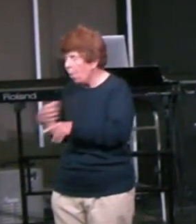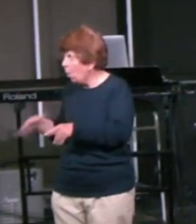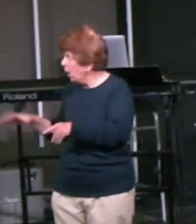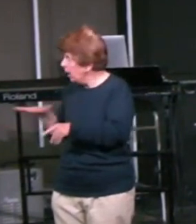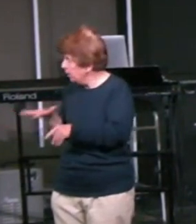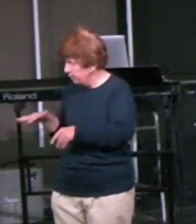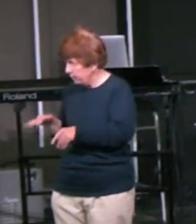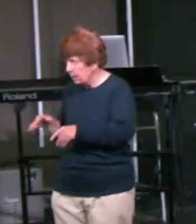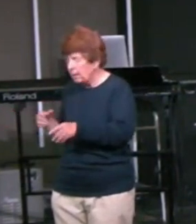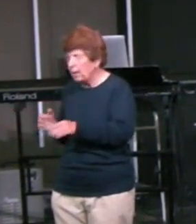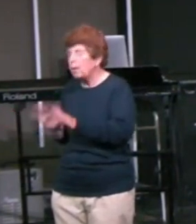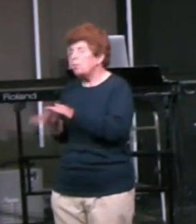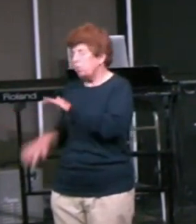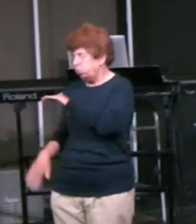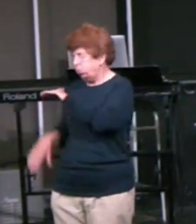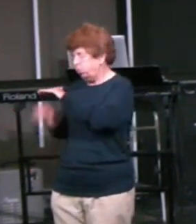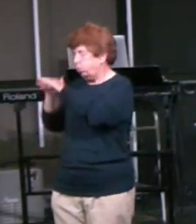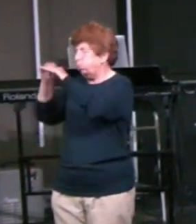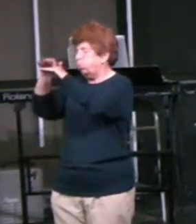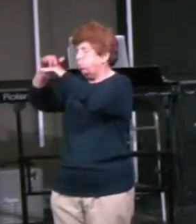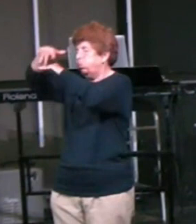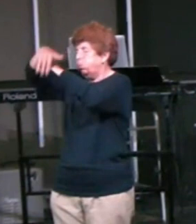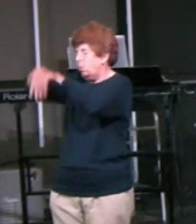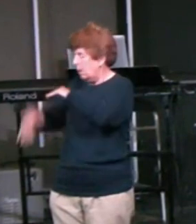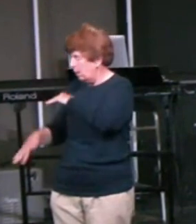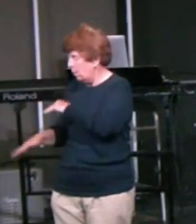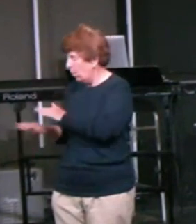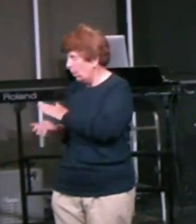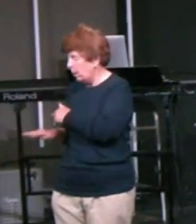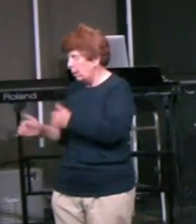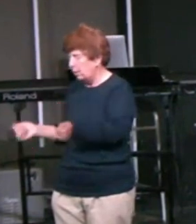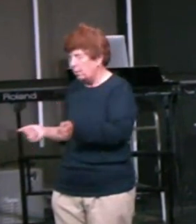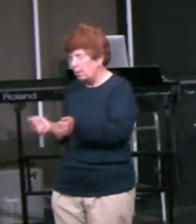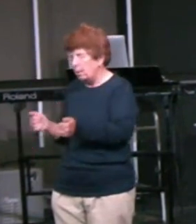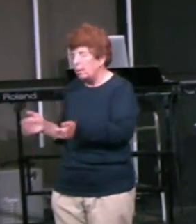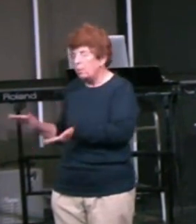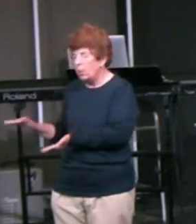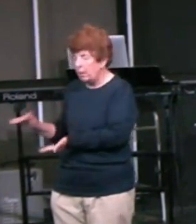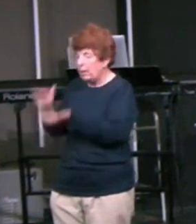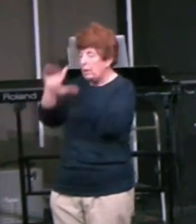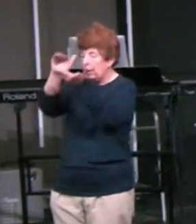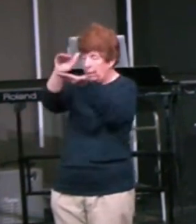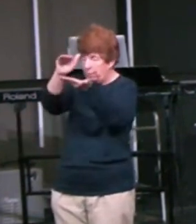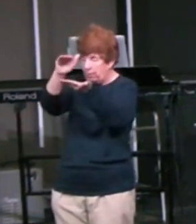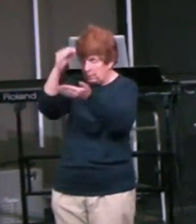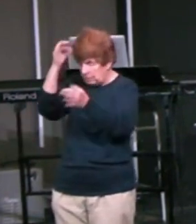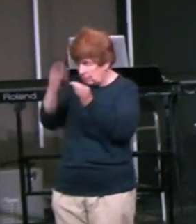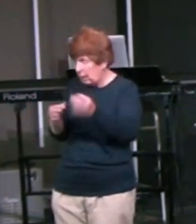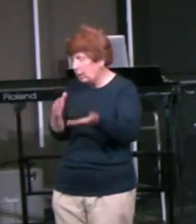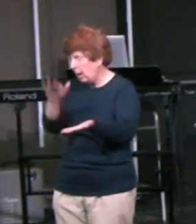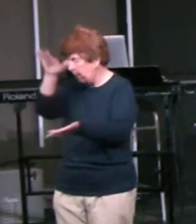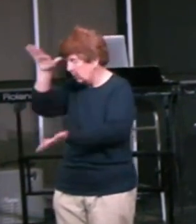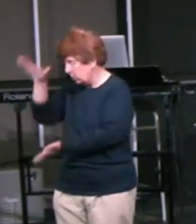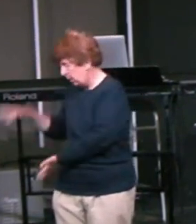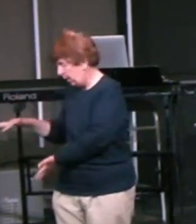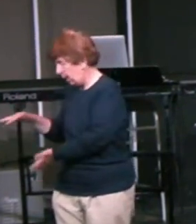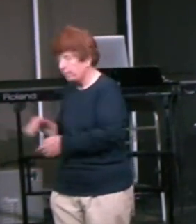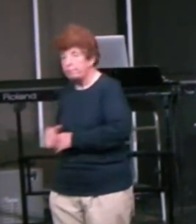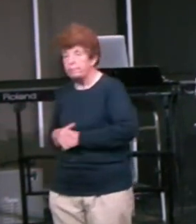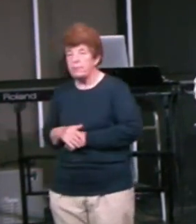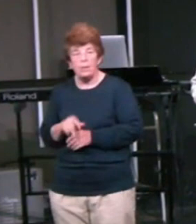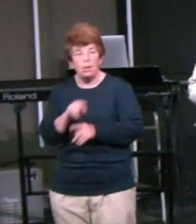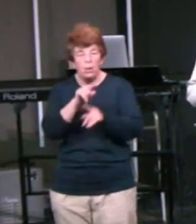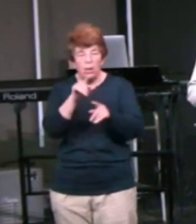more, running over and poured into your lap. The amount you give will determine the amount you get back." Friends,